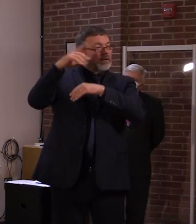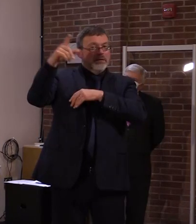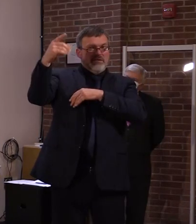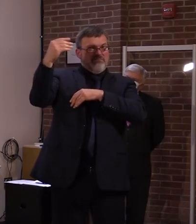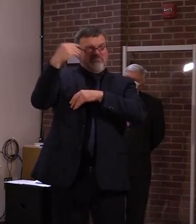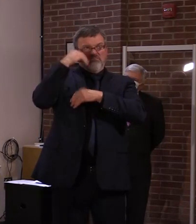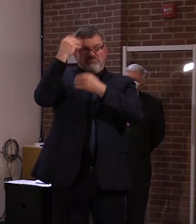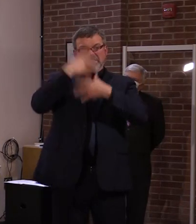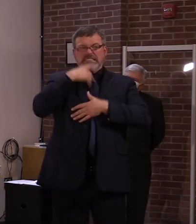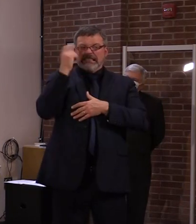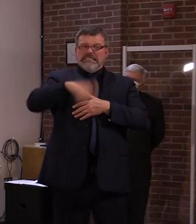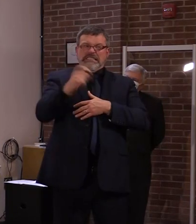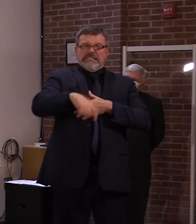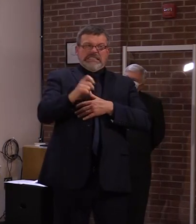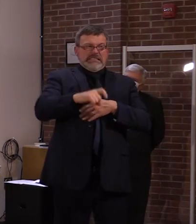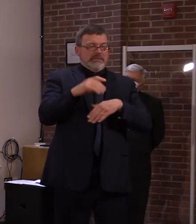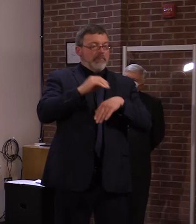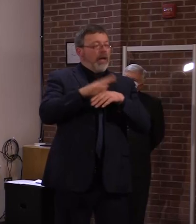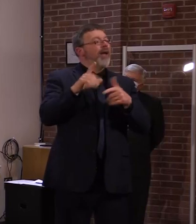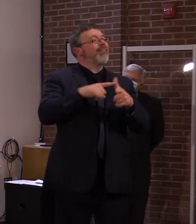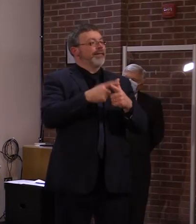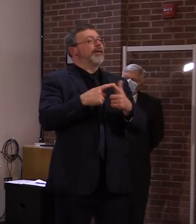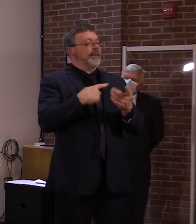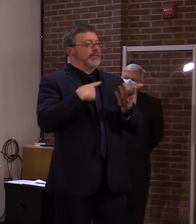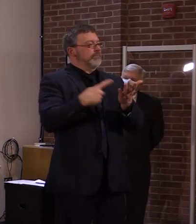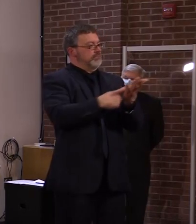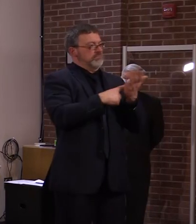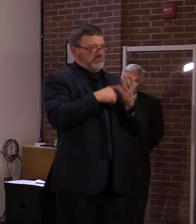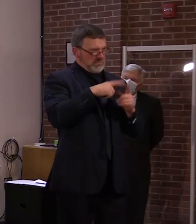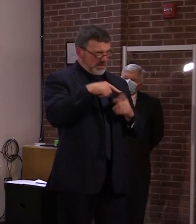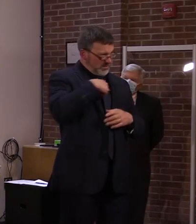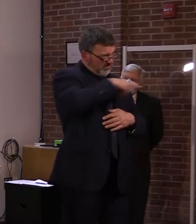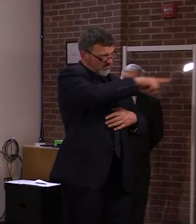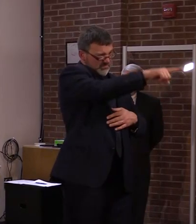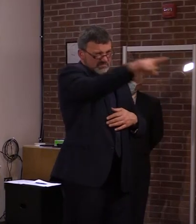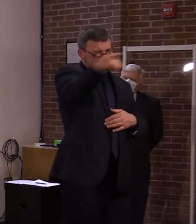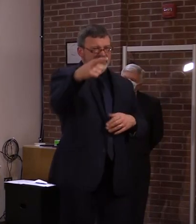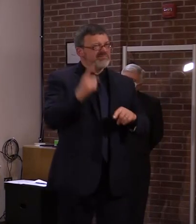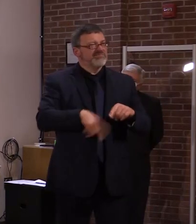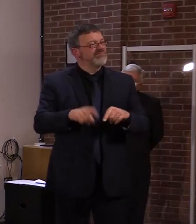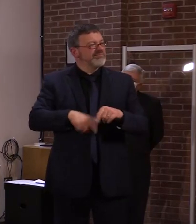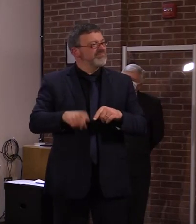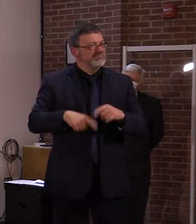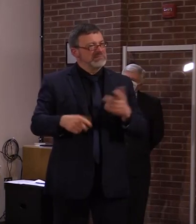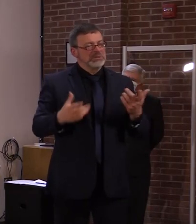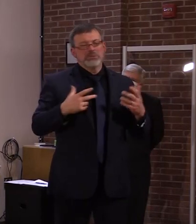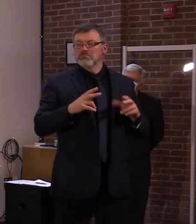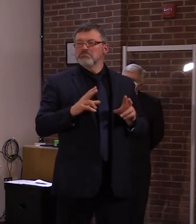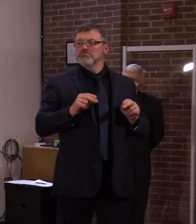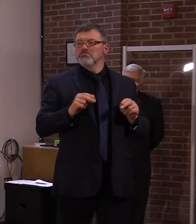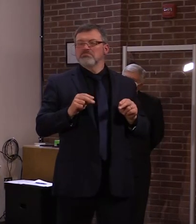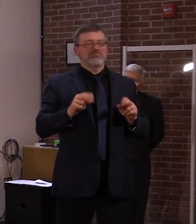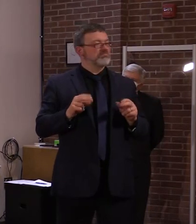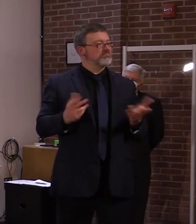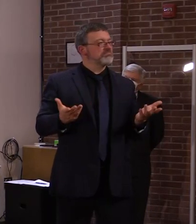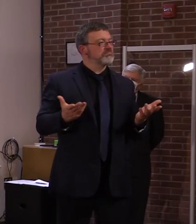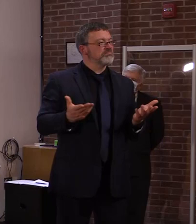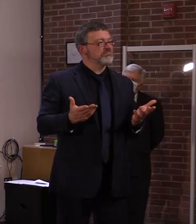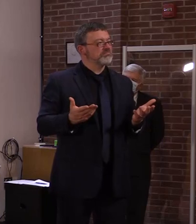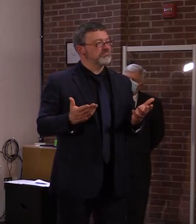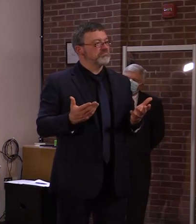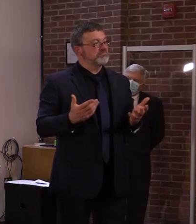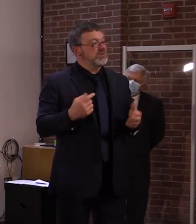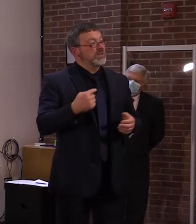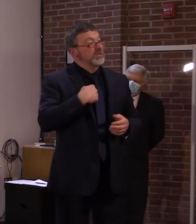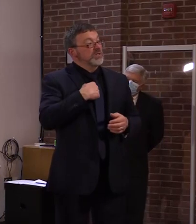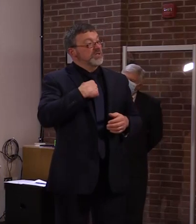again, I don't think we're able to do that. Now, again, I will say when I've traveled around the